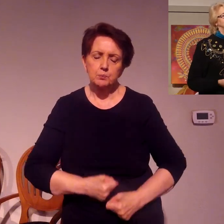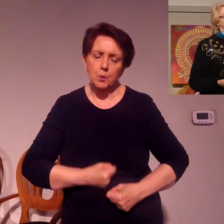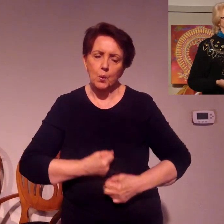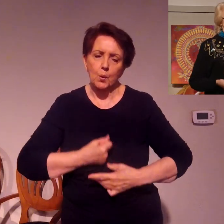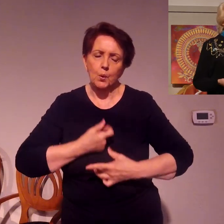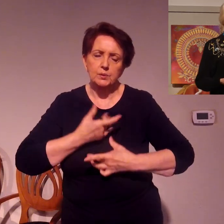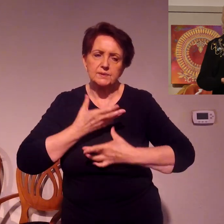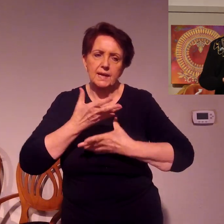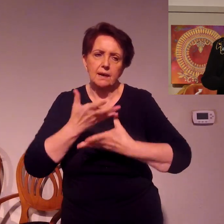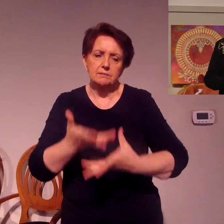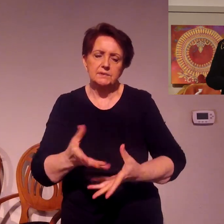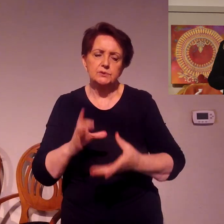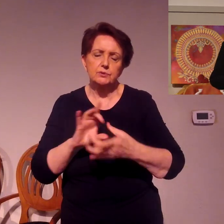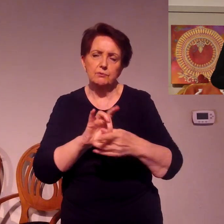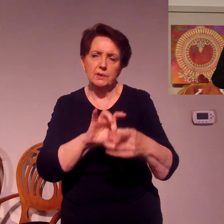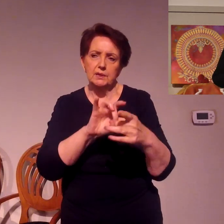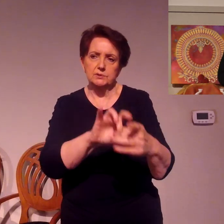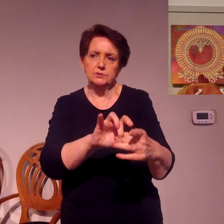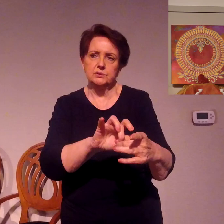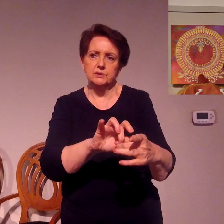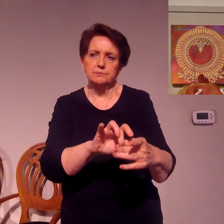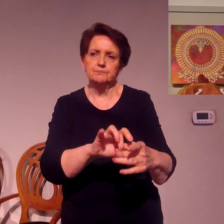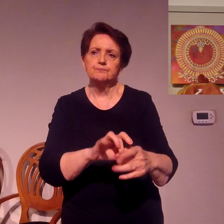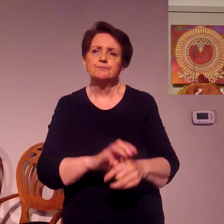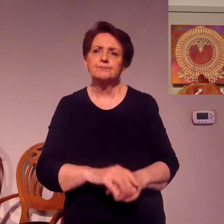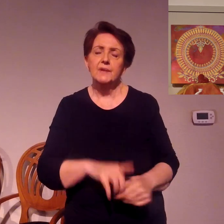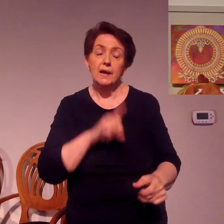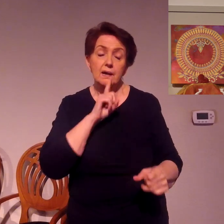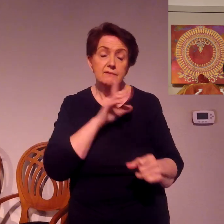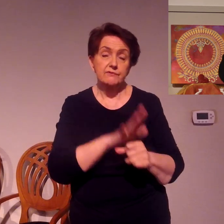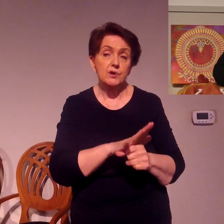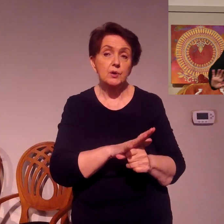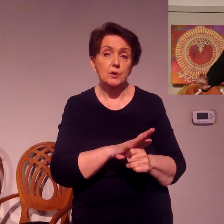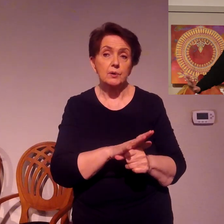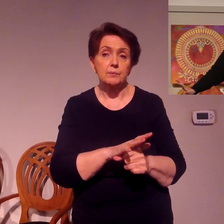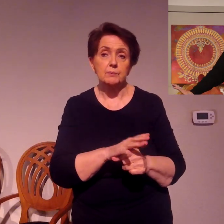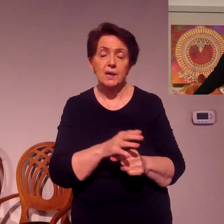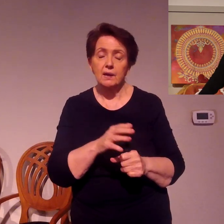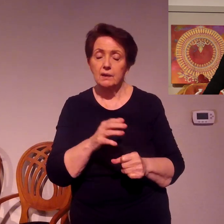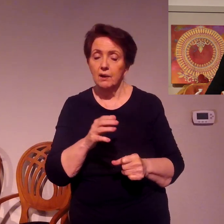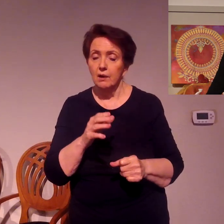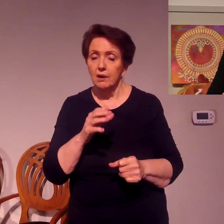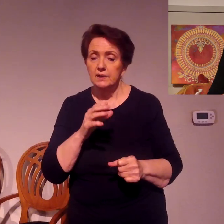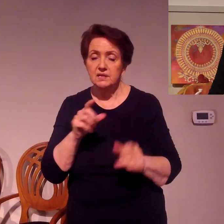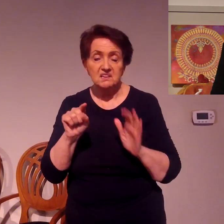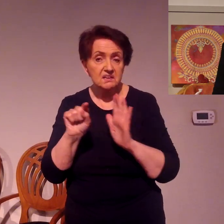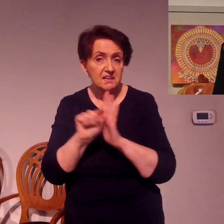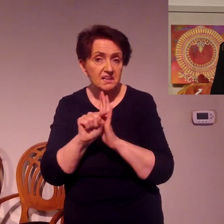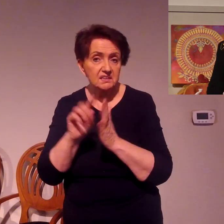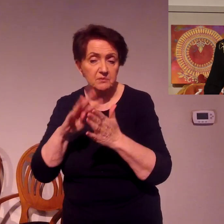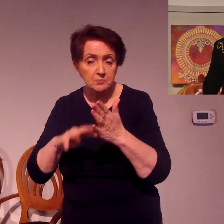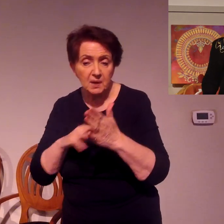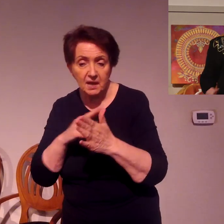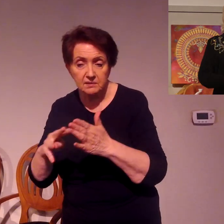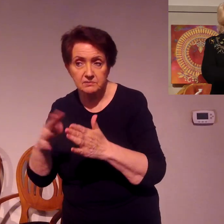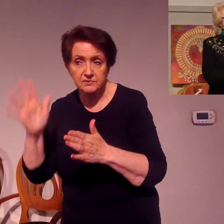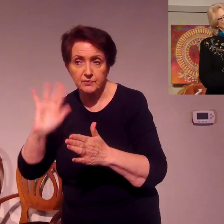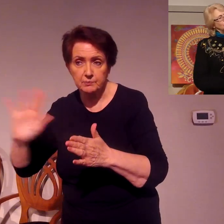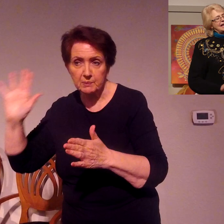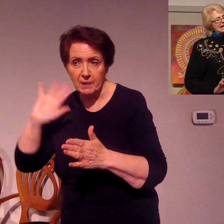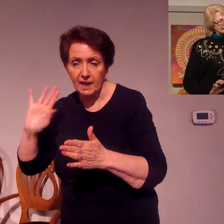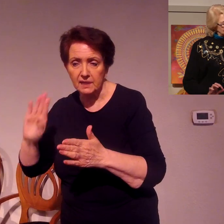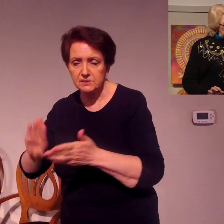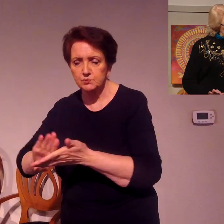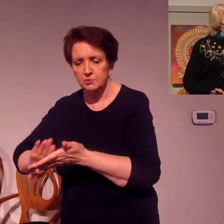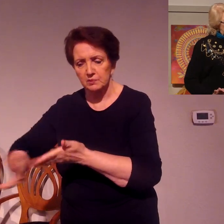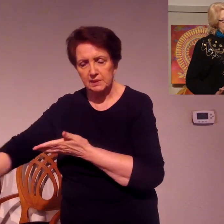our relationships. I affirm that we release any negative patterns from the past. We let go